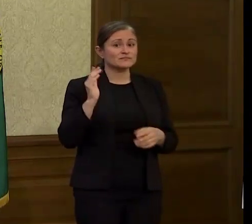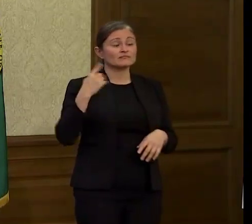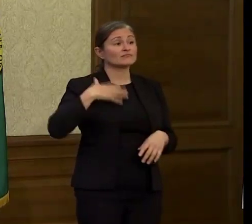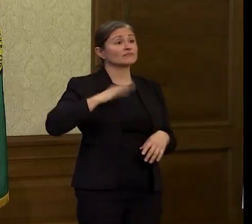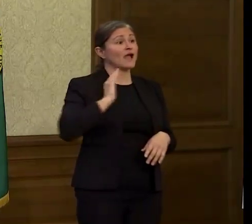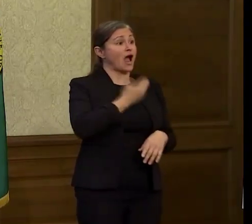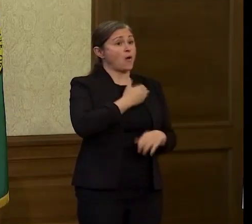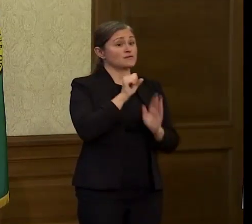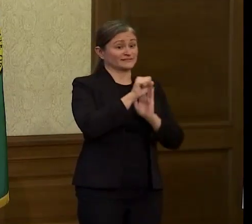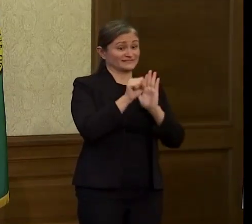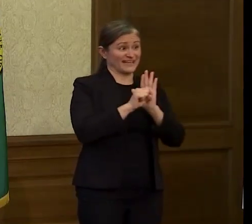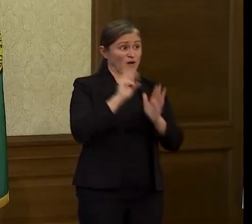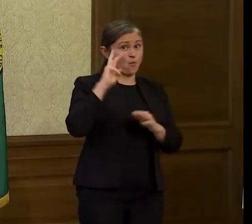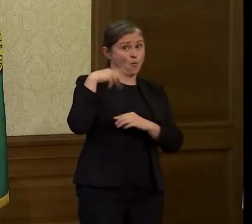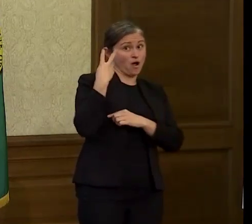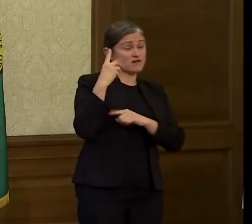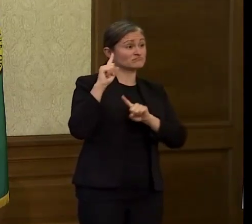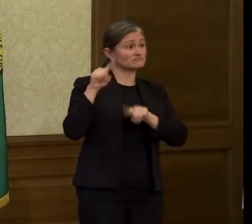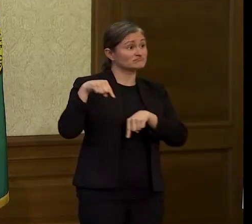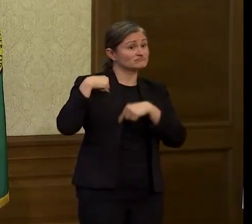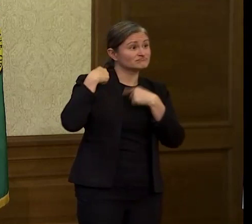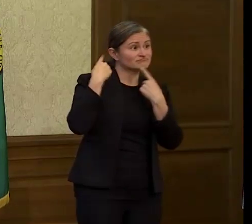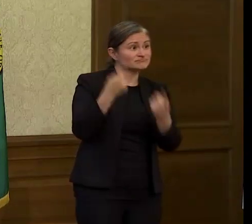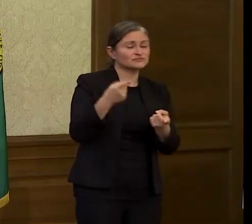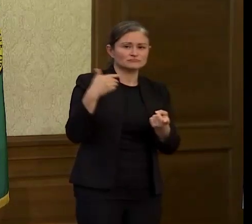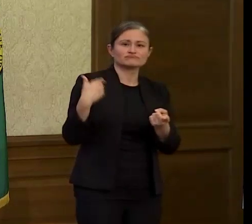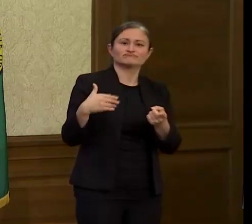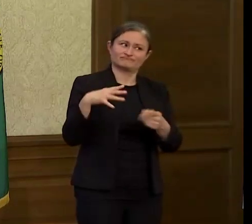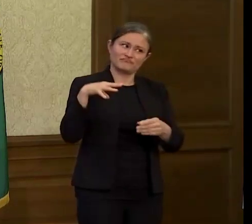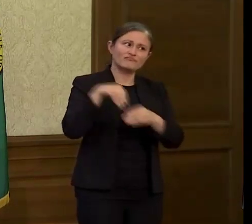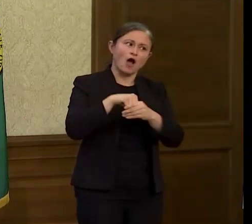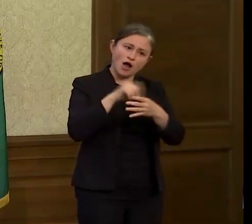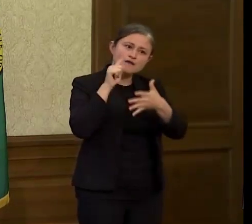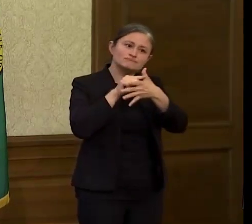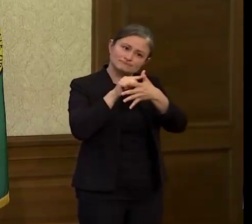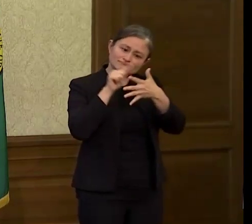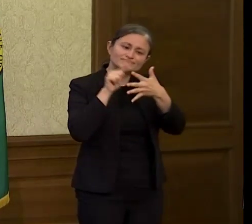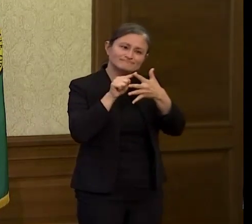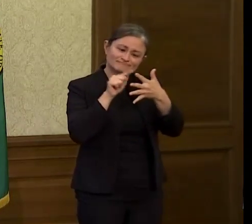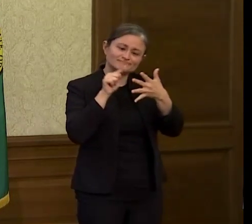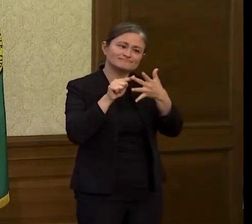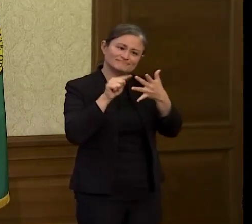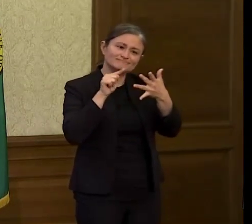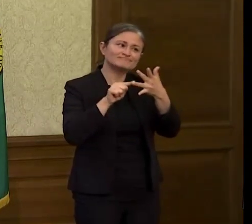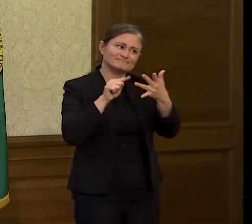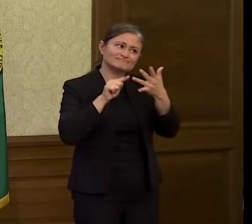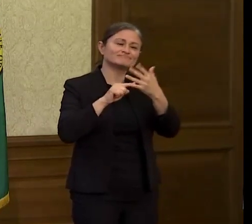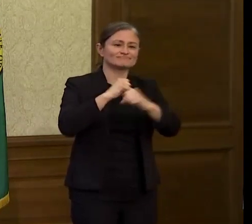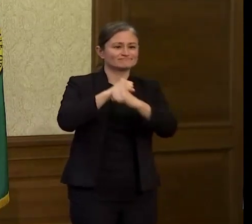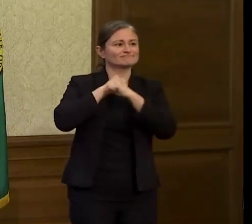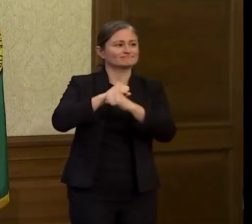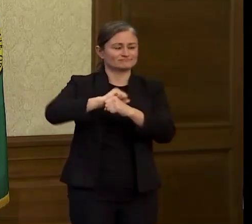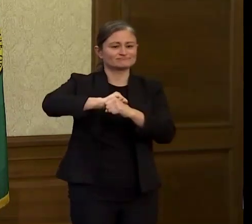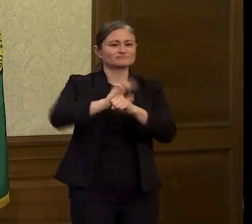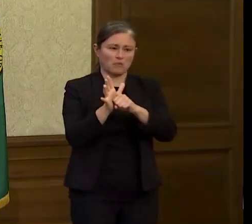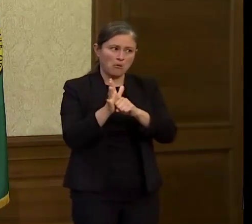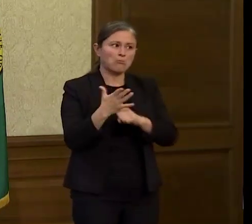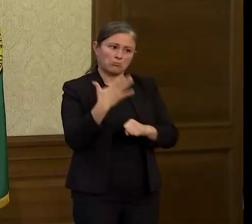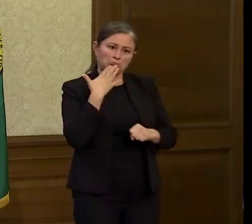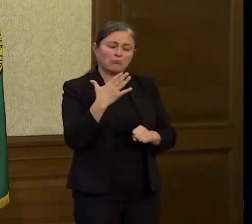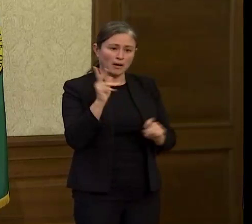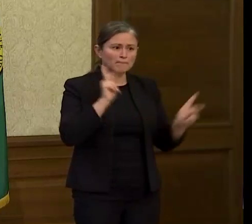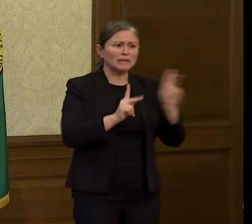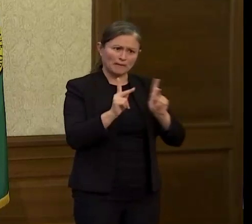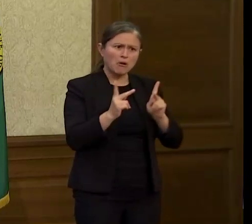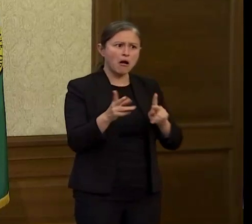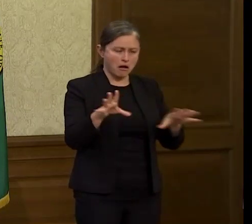strong and robust effort against this threat. We're seeing countless acts of commitment and community around our